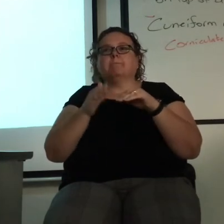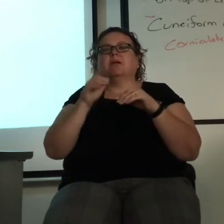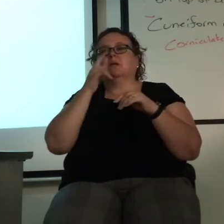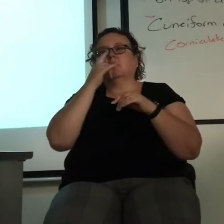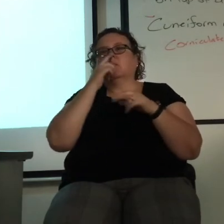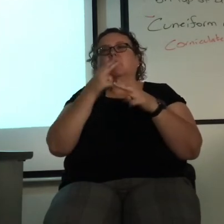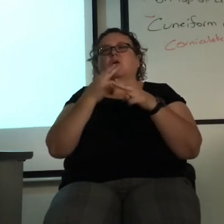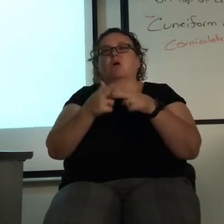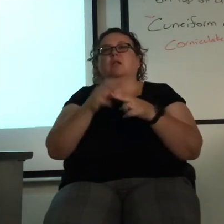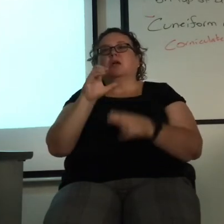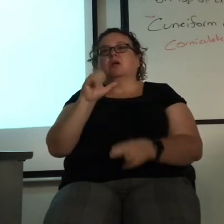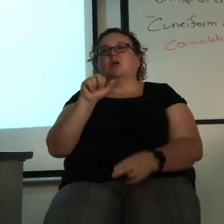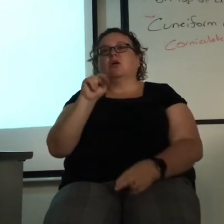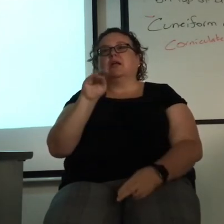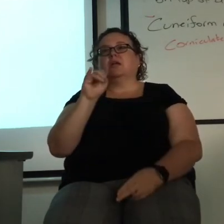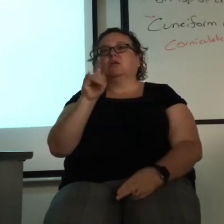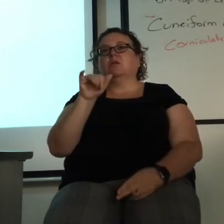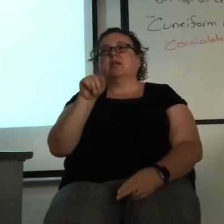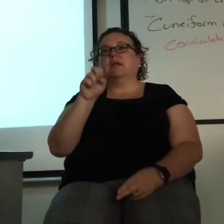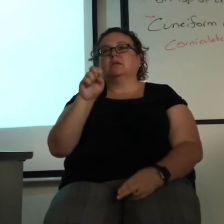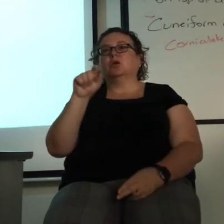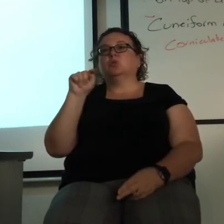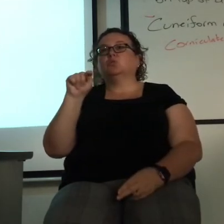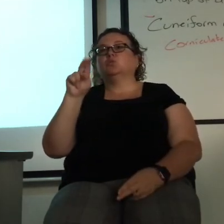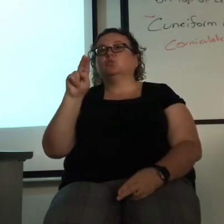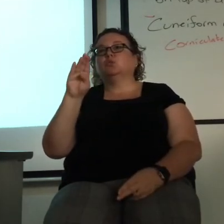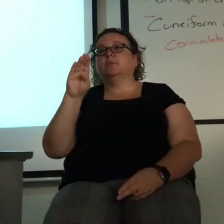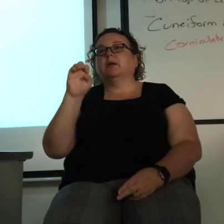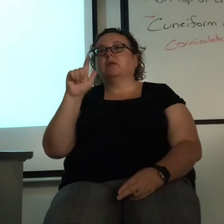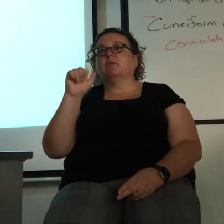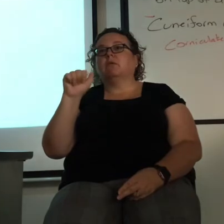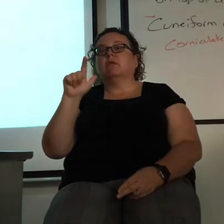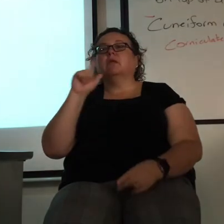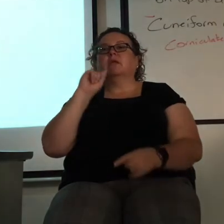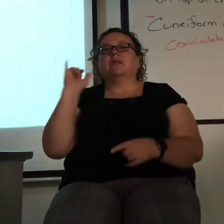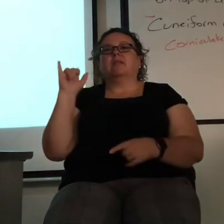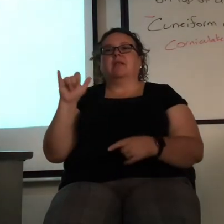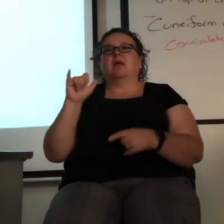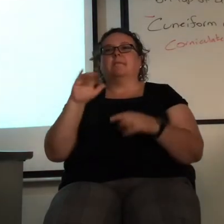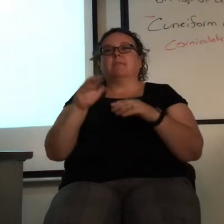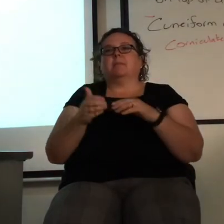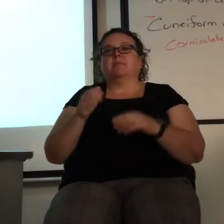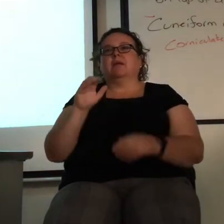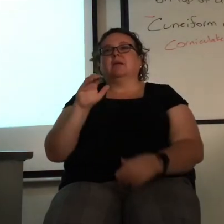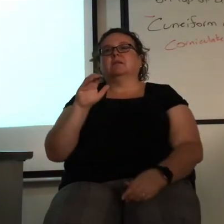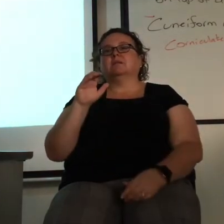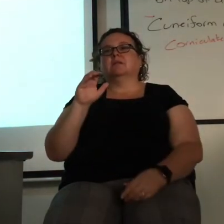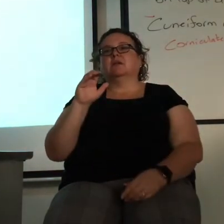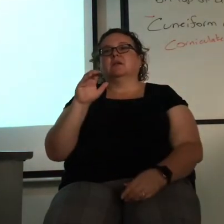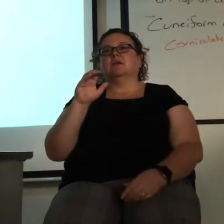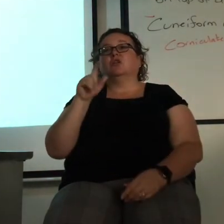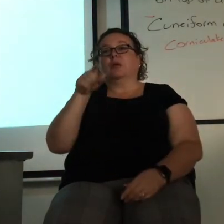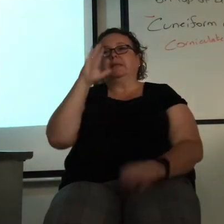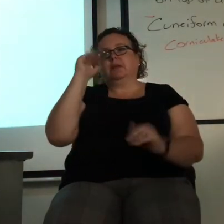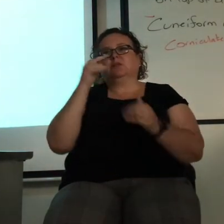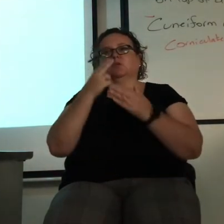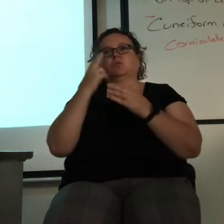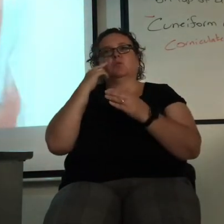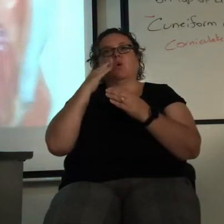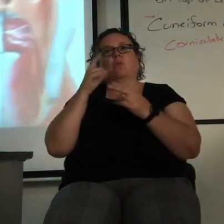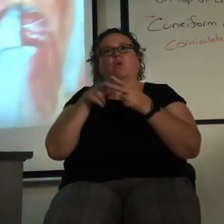corniculate tubercle. This bump is the cuneiform tubercle. Okay, so you're expected to know those two